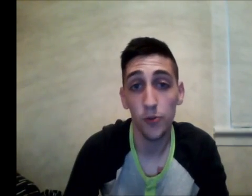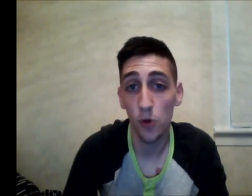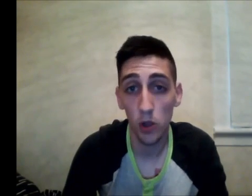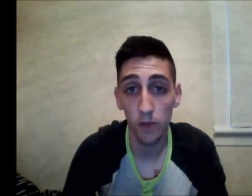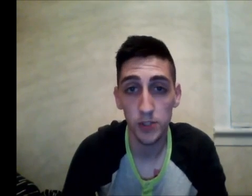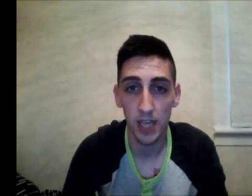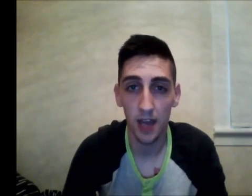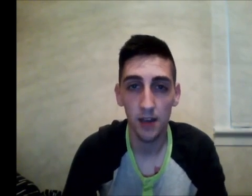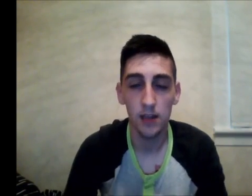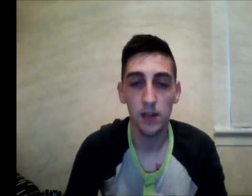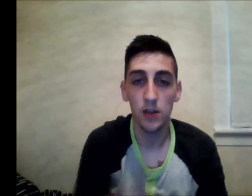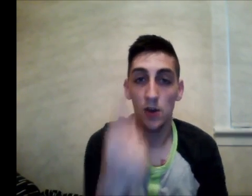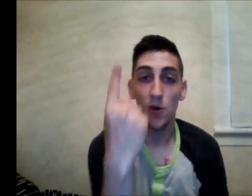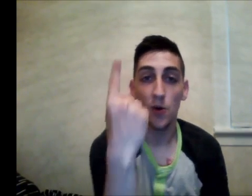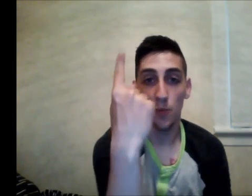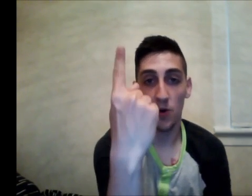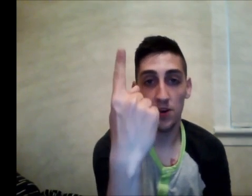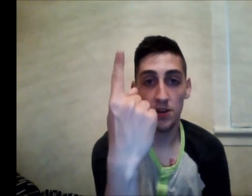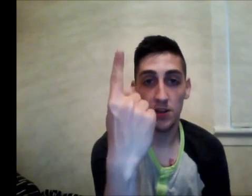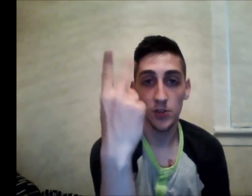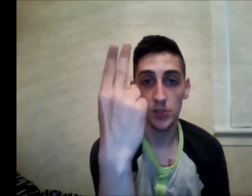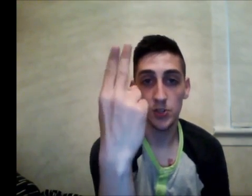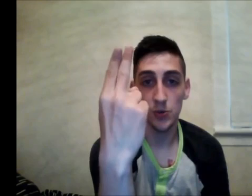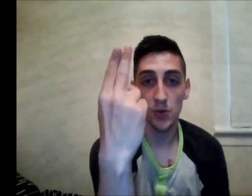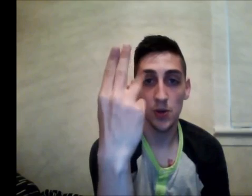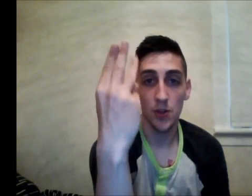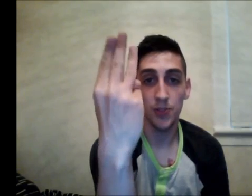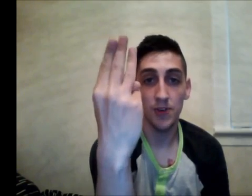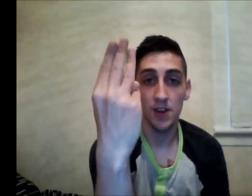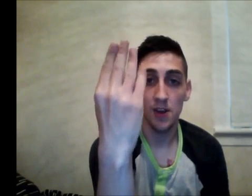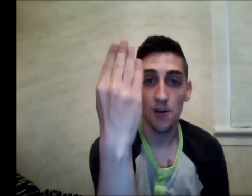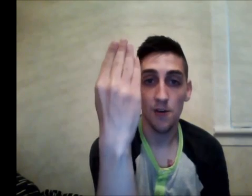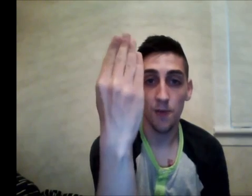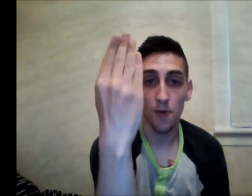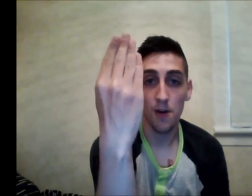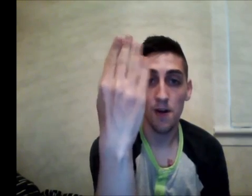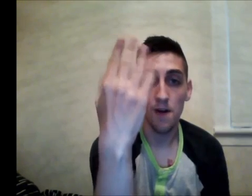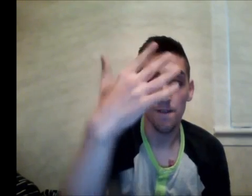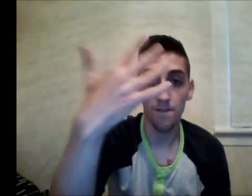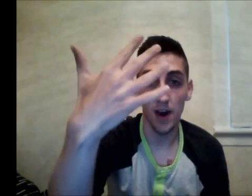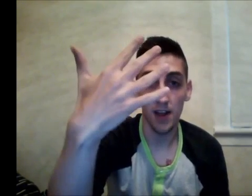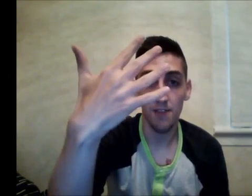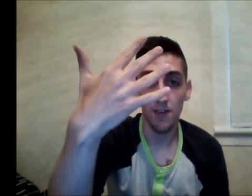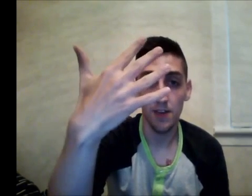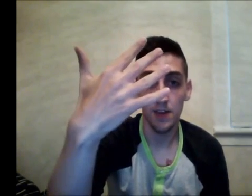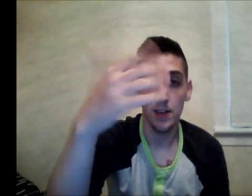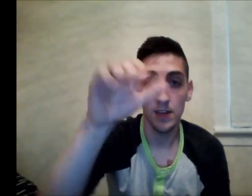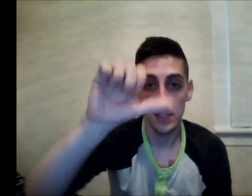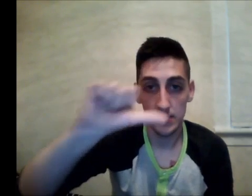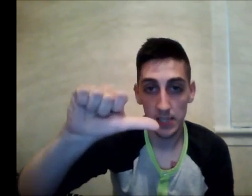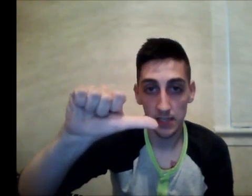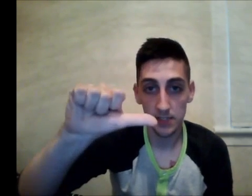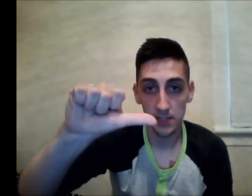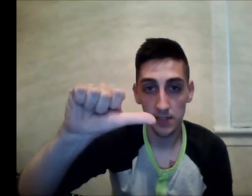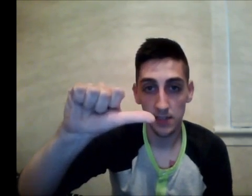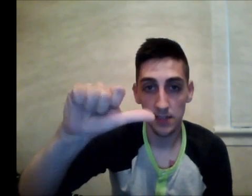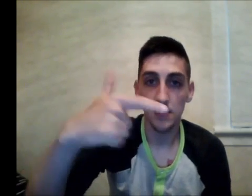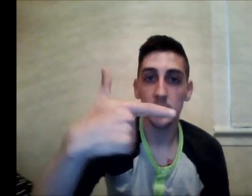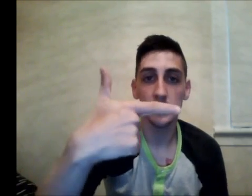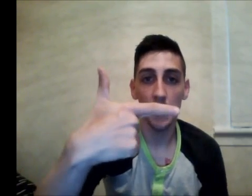through all of those again. 1, 2, 3, 4, 5, 6,